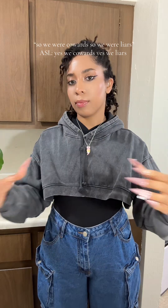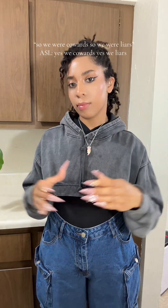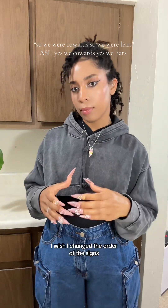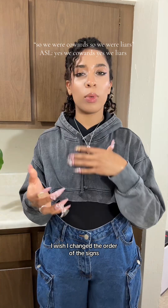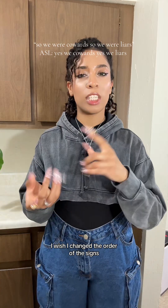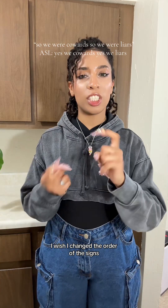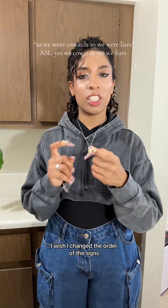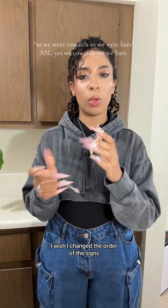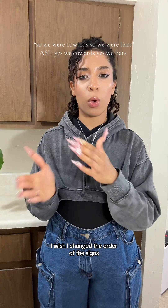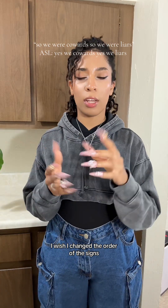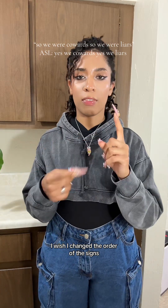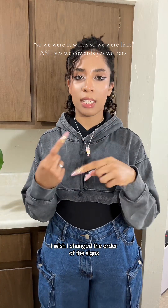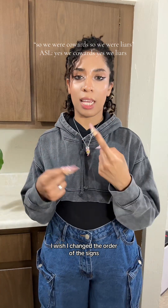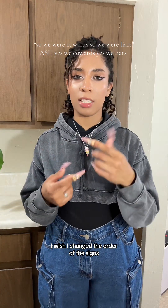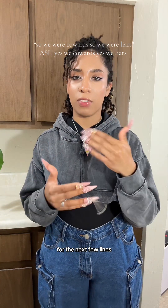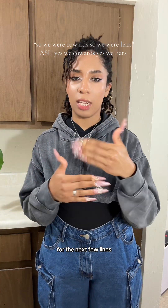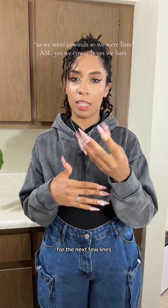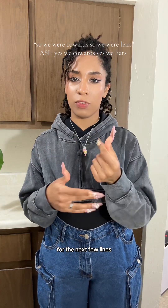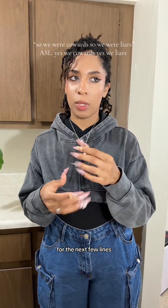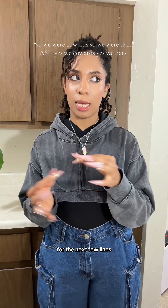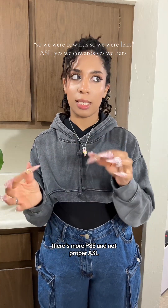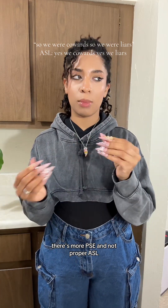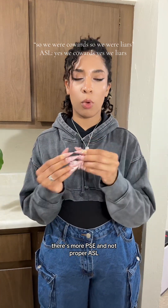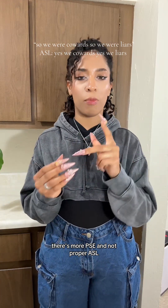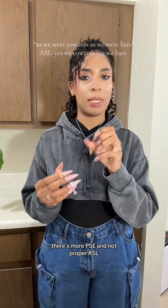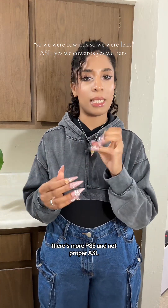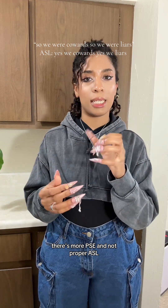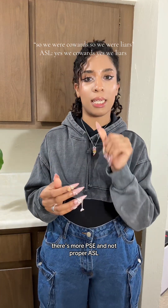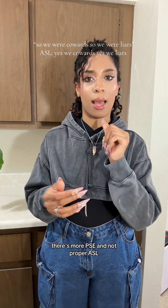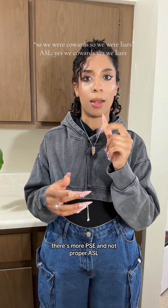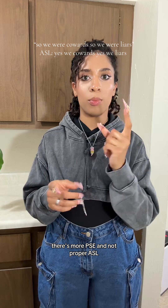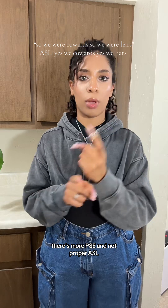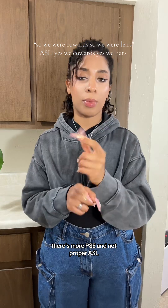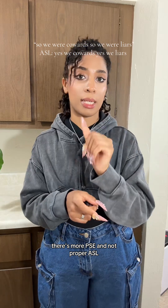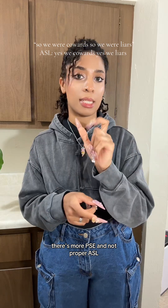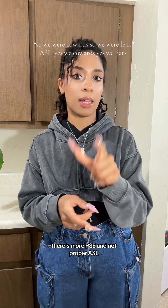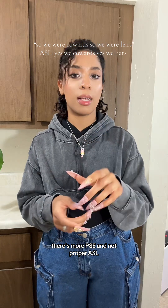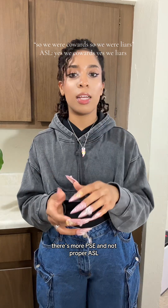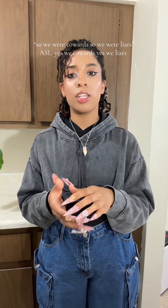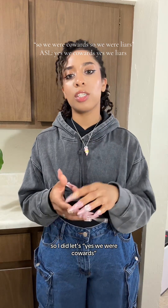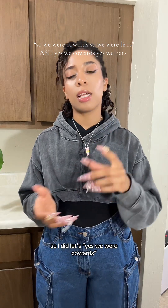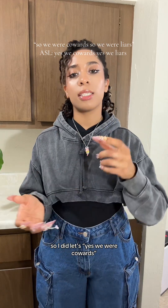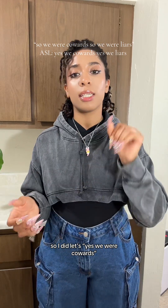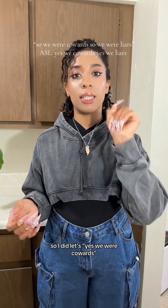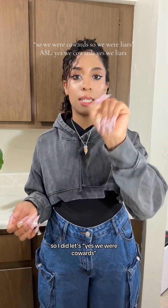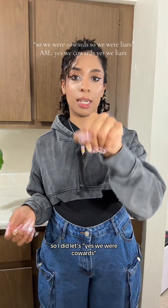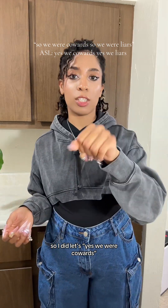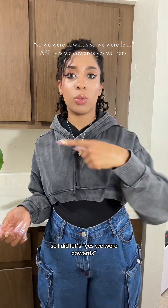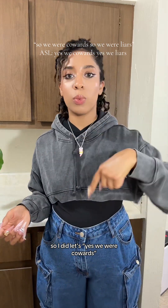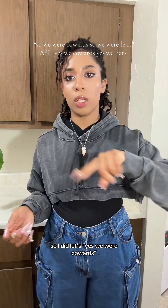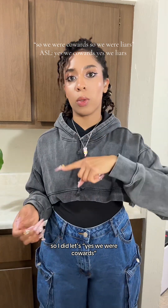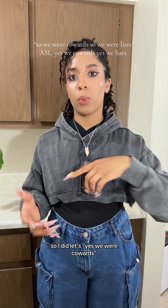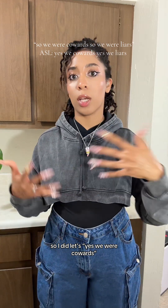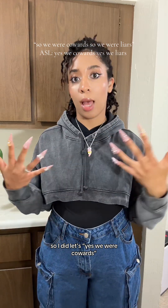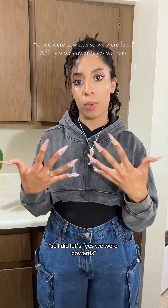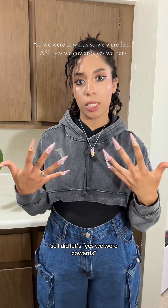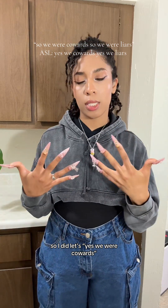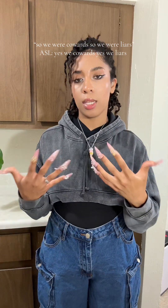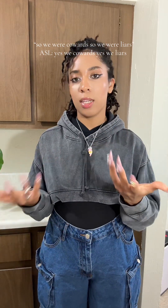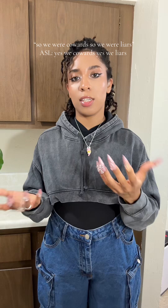I was just showing the order of the signs for the next few lines, just more PSV and not perfect ASL. So I did just re-record.